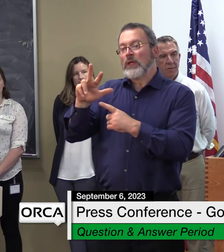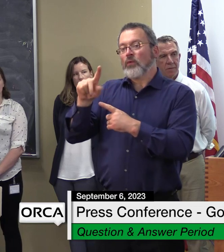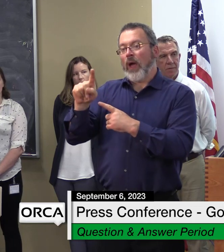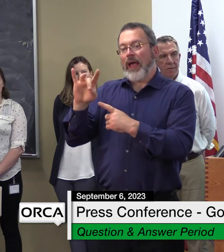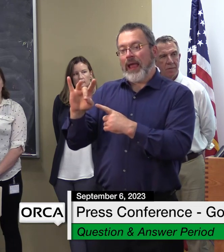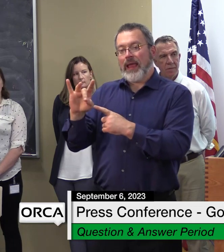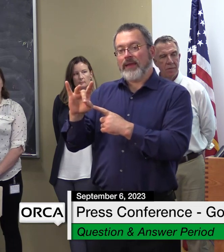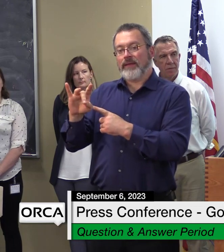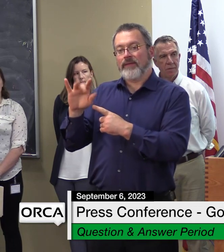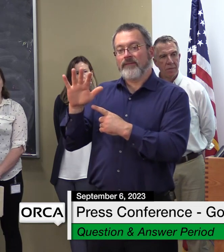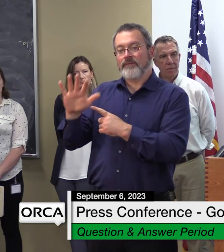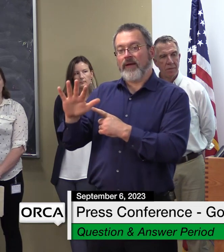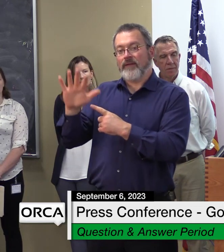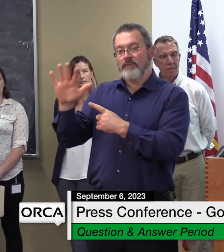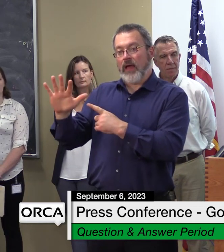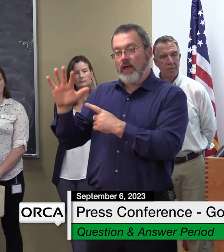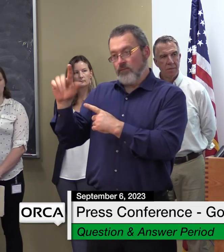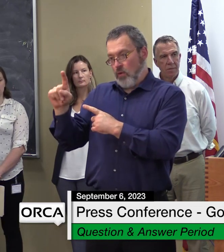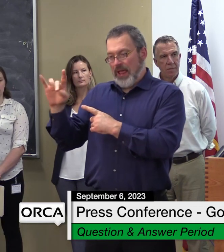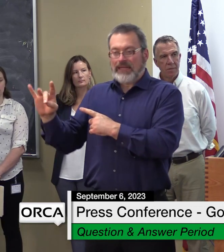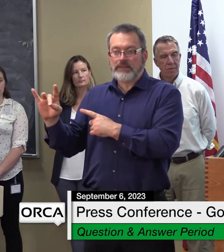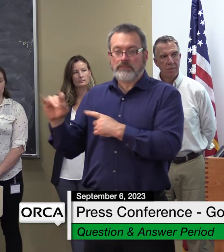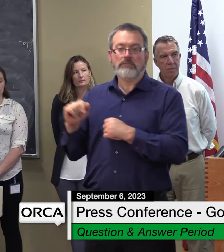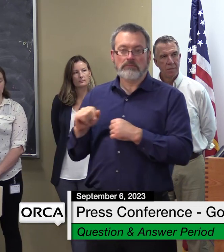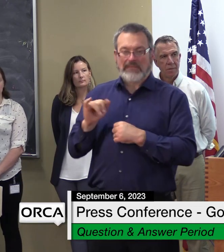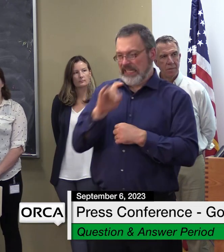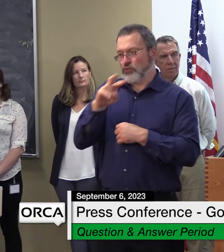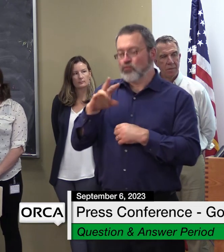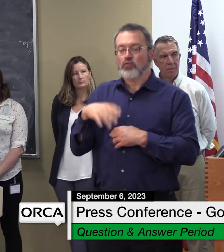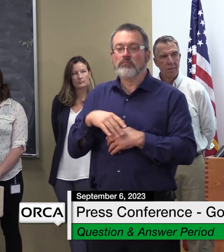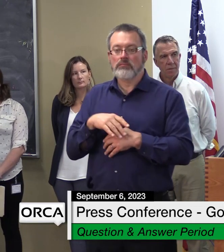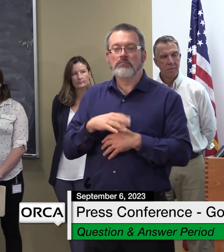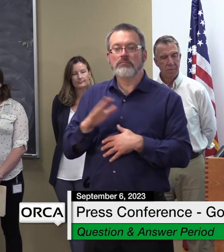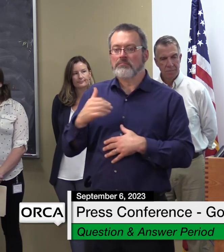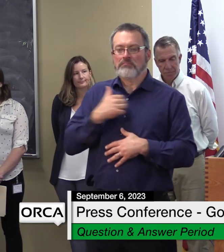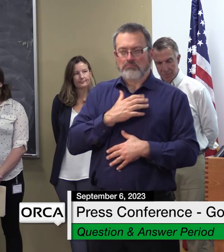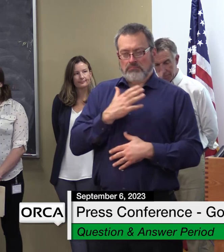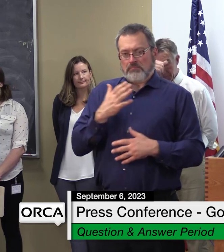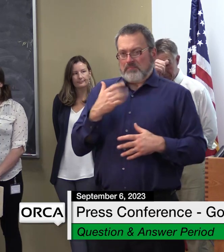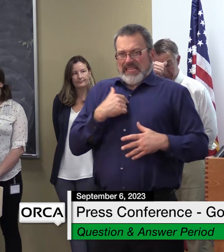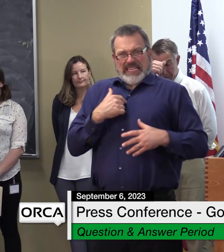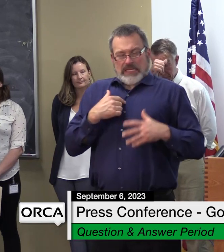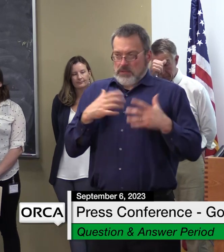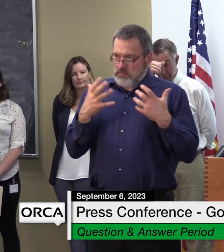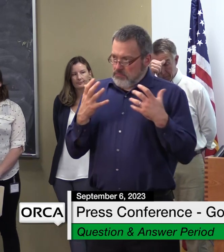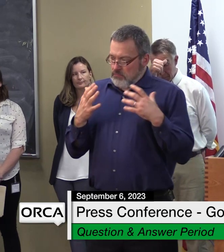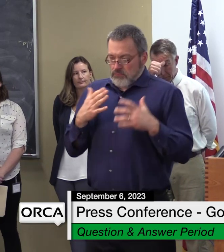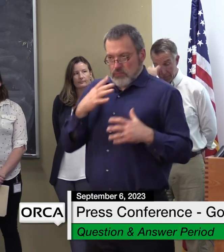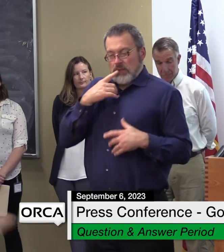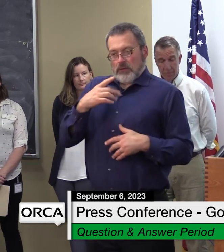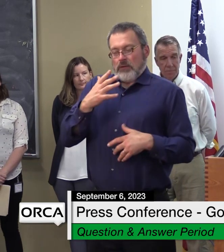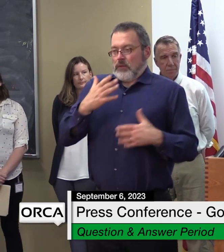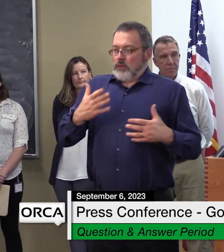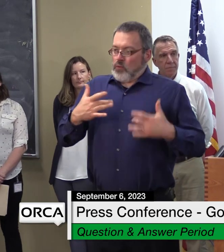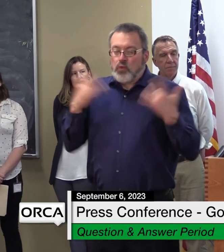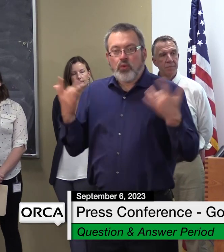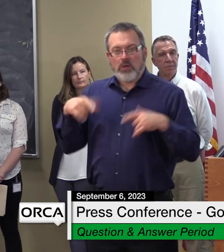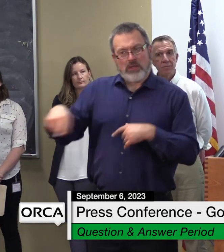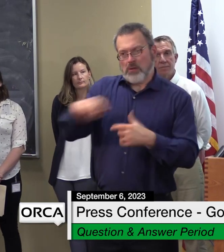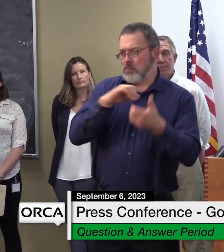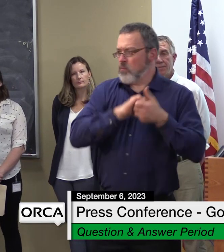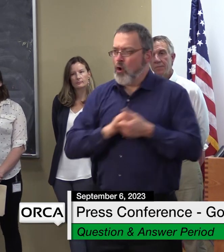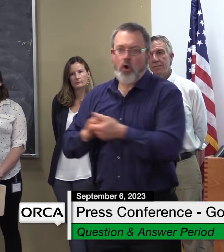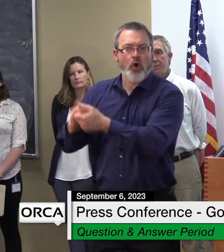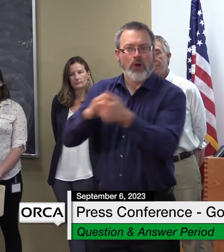802-318-5538, and it's farmfirst.org, and we're appreciative of our partners at Human Services for the support of that as well.